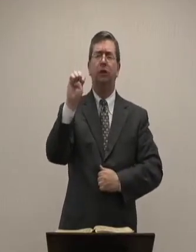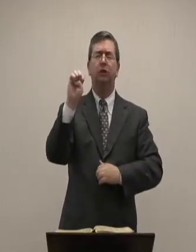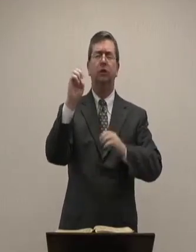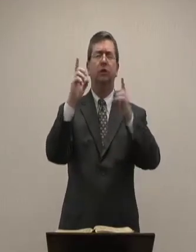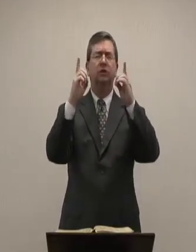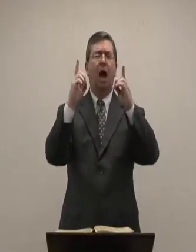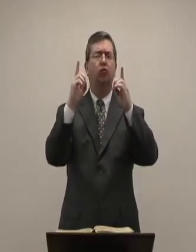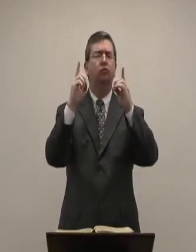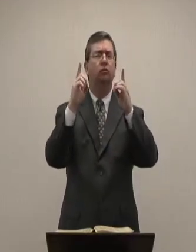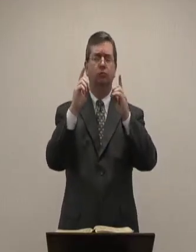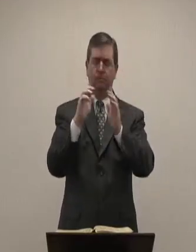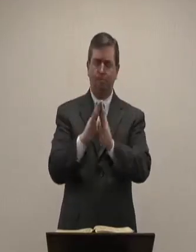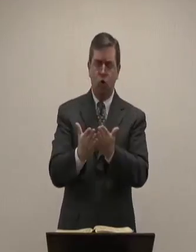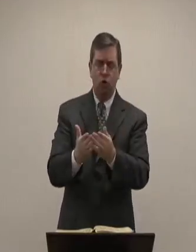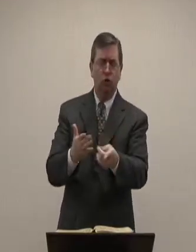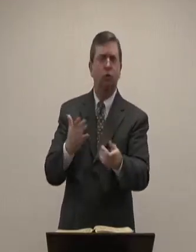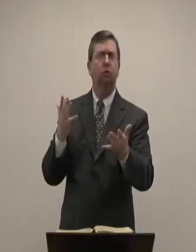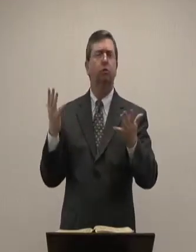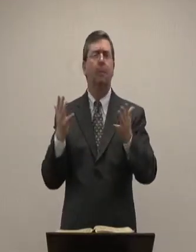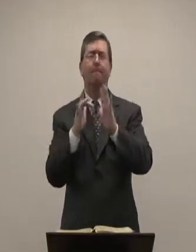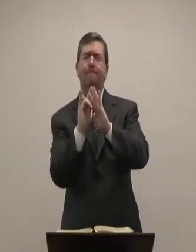Word. The disciples.